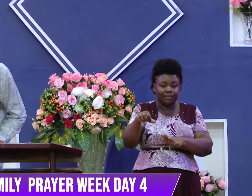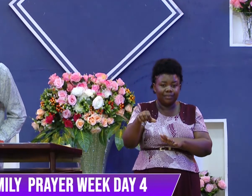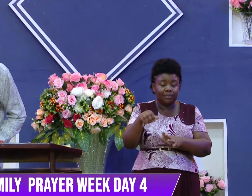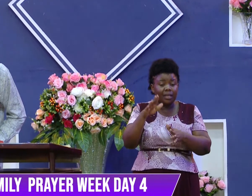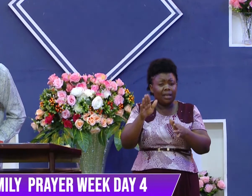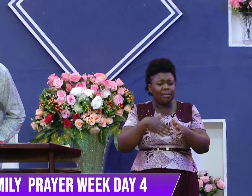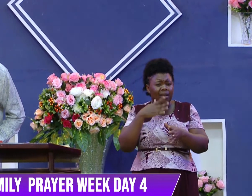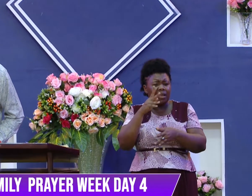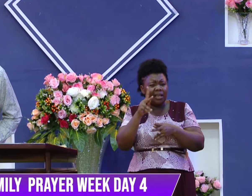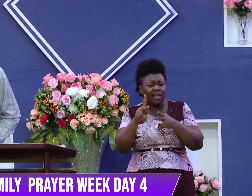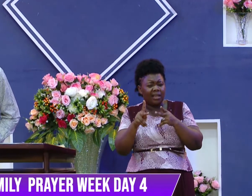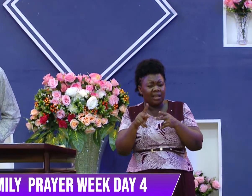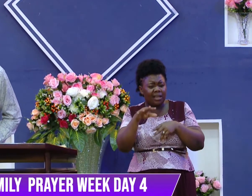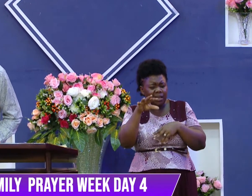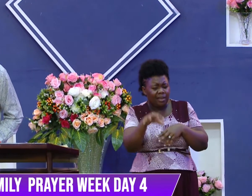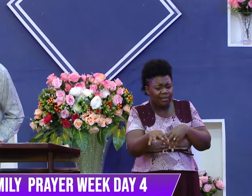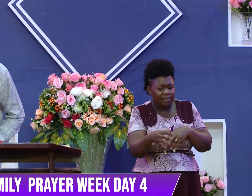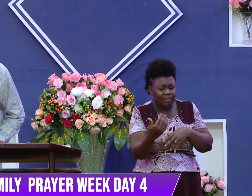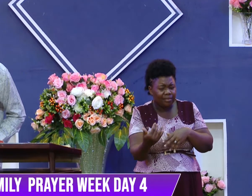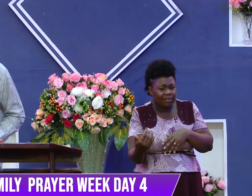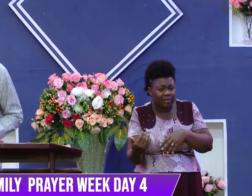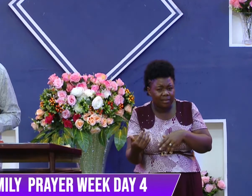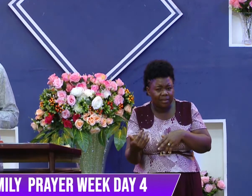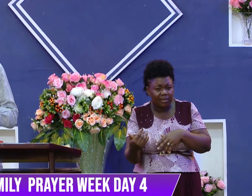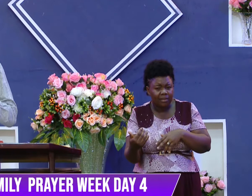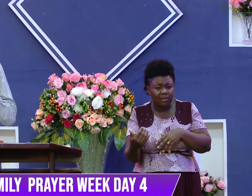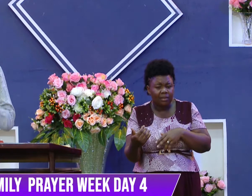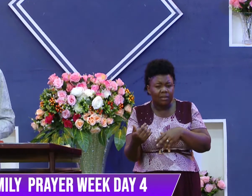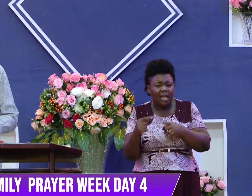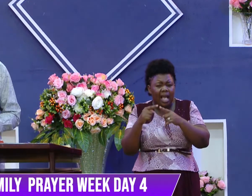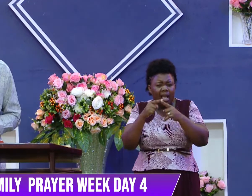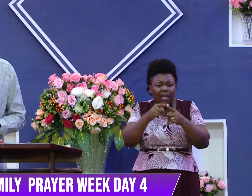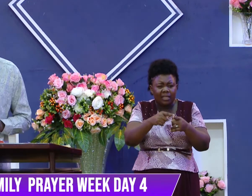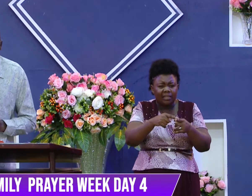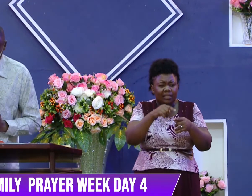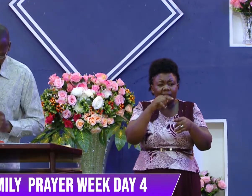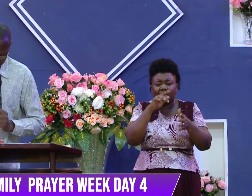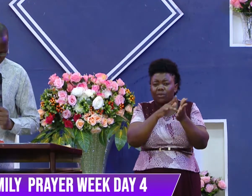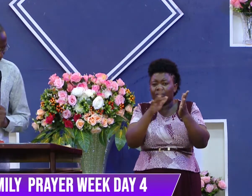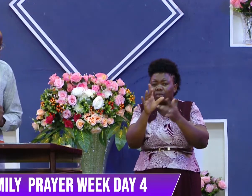Abantu banga abana banga abato abannoma nato kutusa Kristo lwali bumbibwa mumwe.